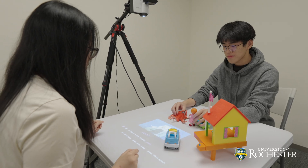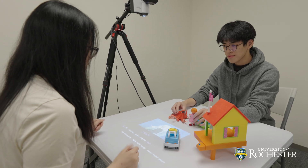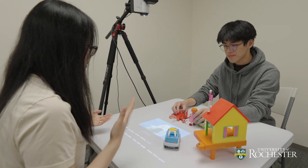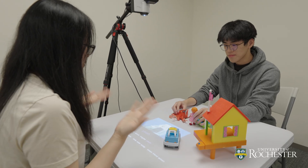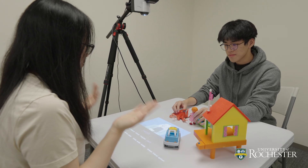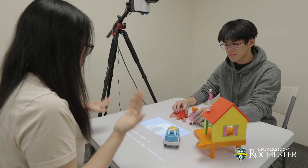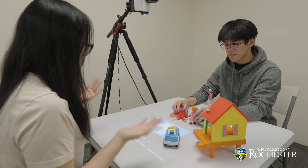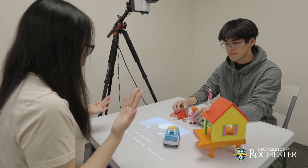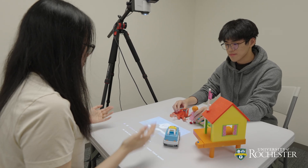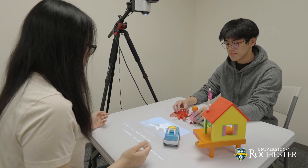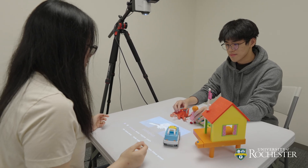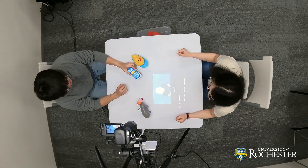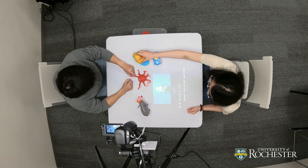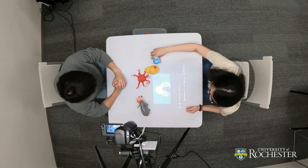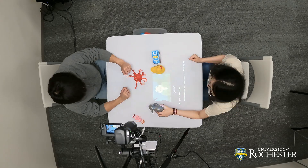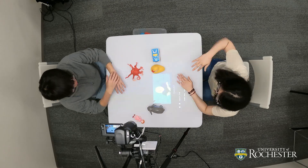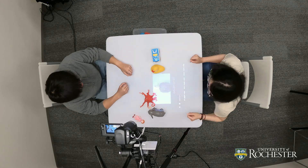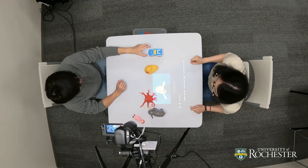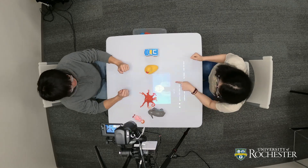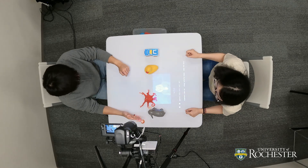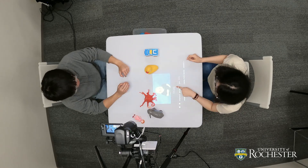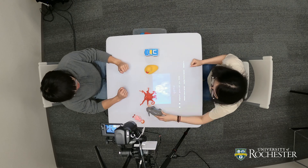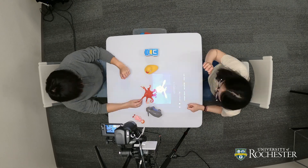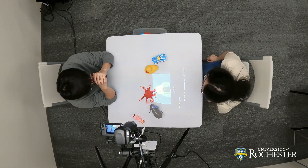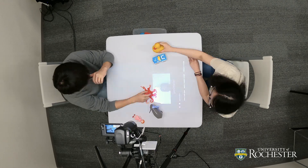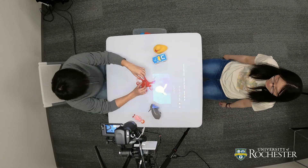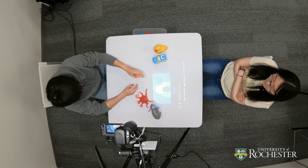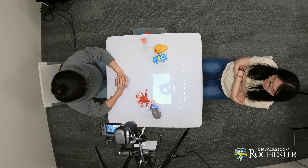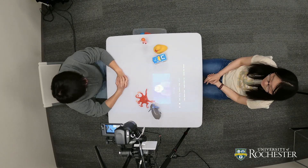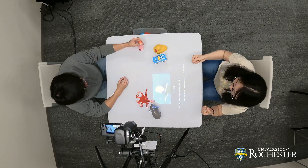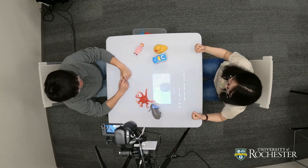what we call attention division between the technology and the user.